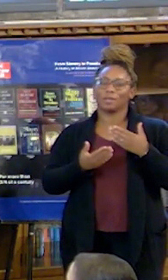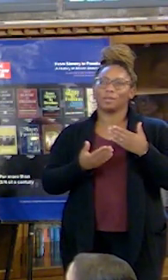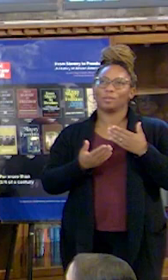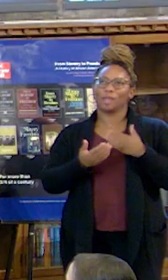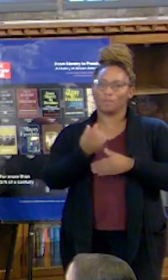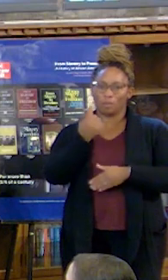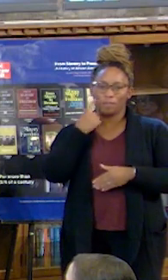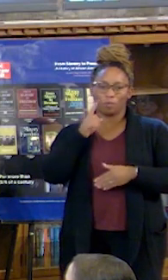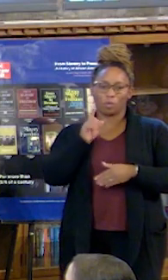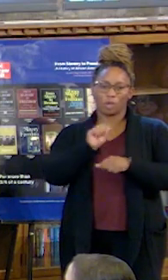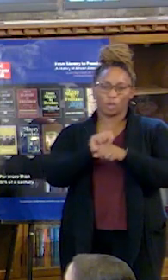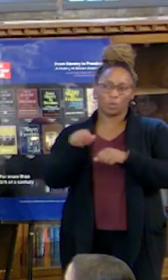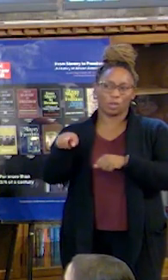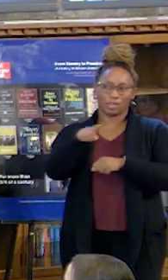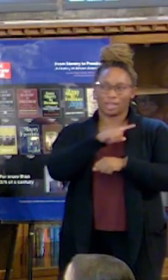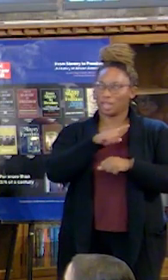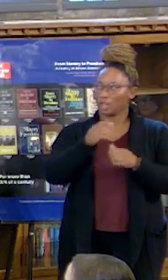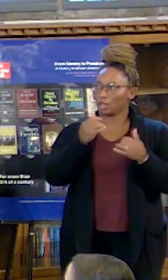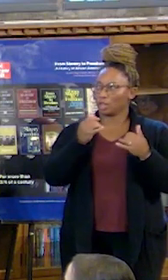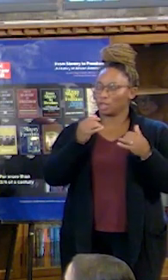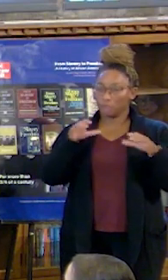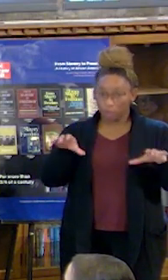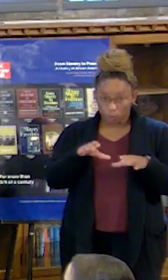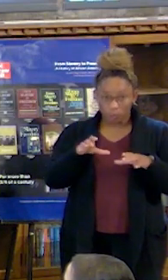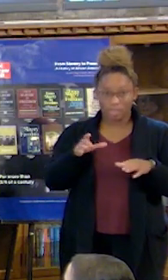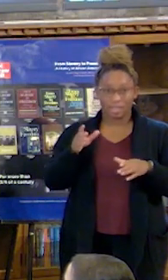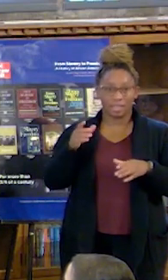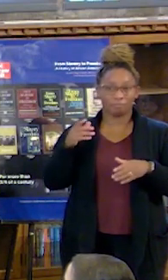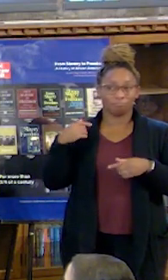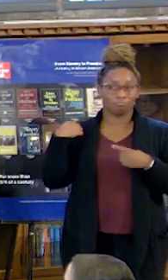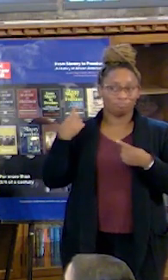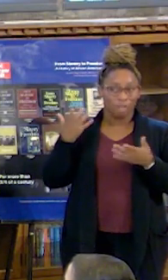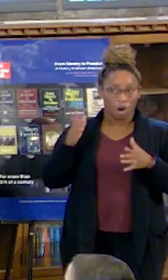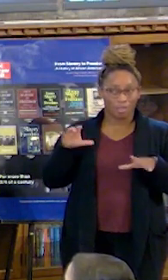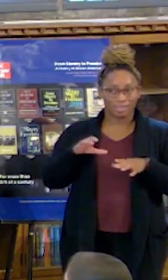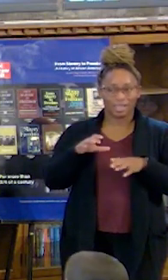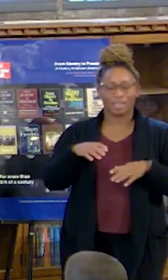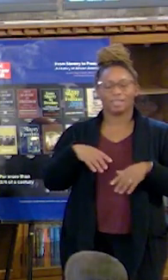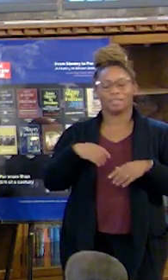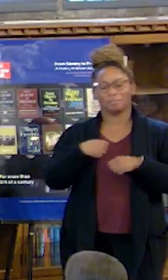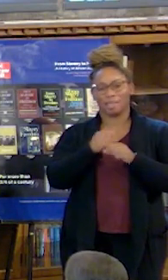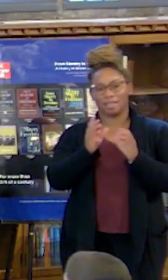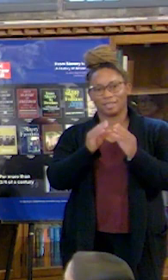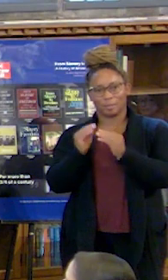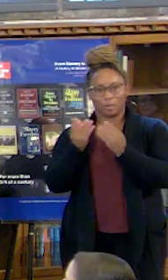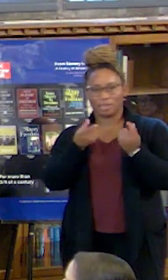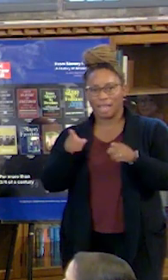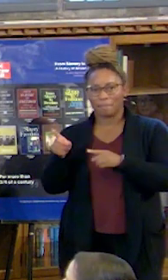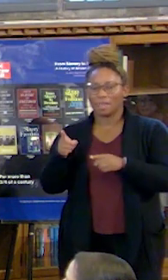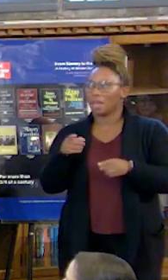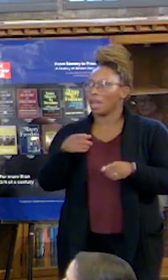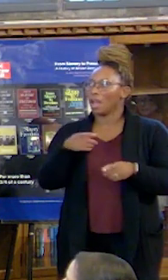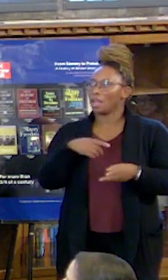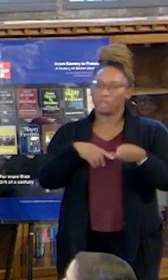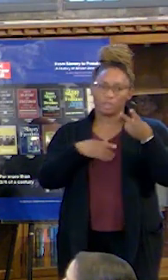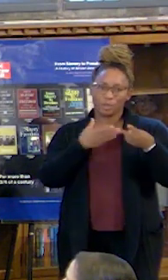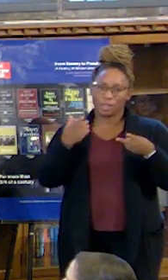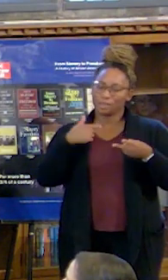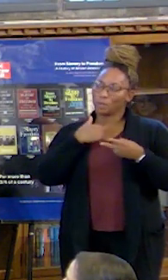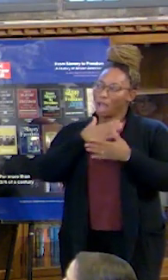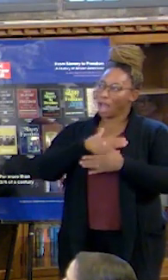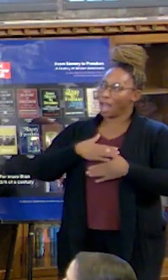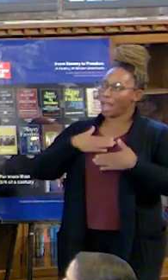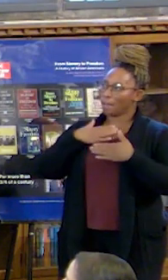um the work that they have done and are doing to make the Symposium happen I also want to say two things one how much I